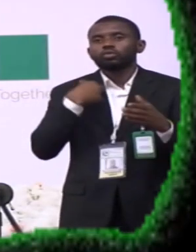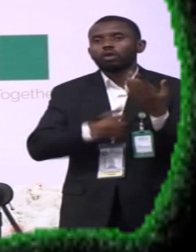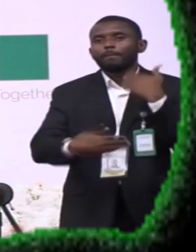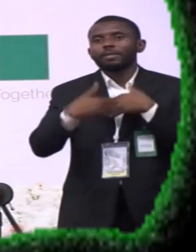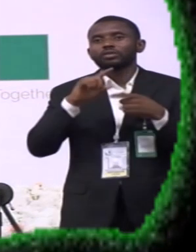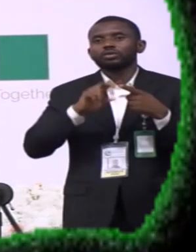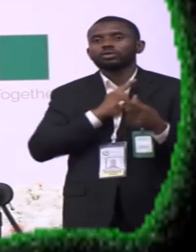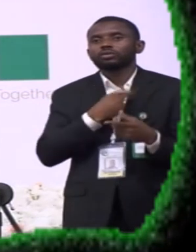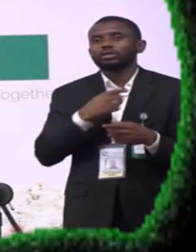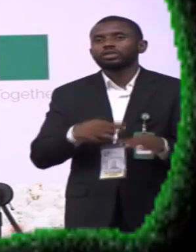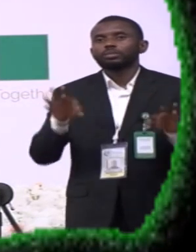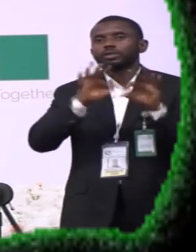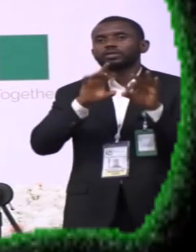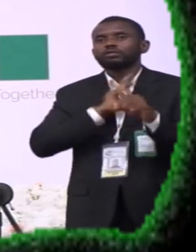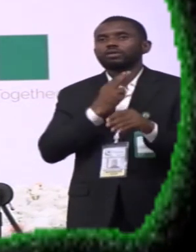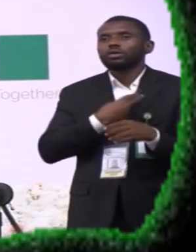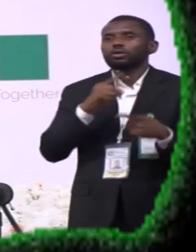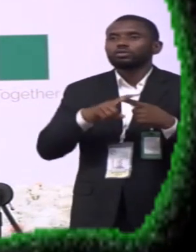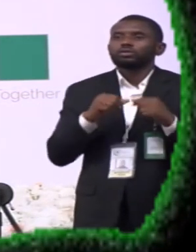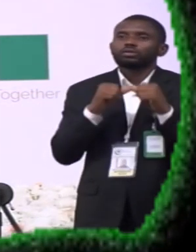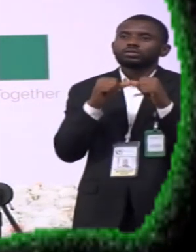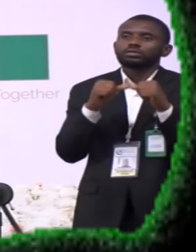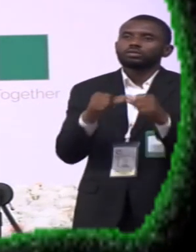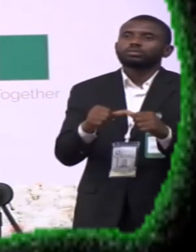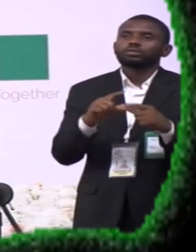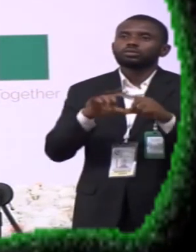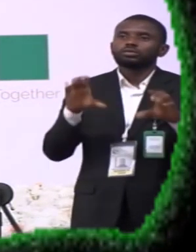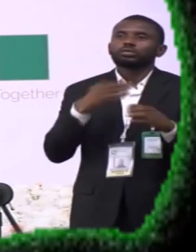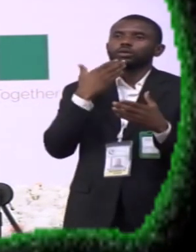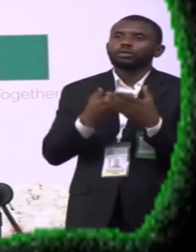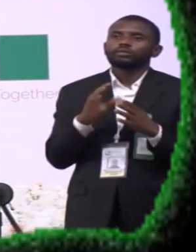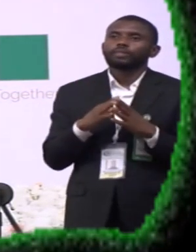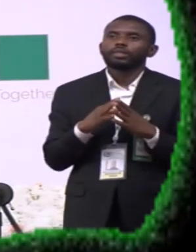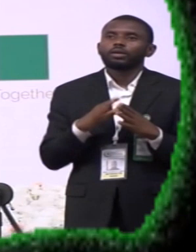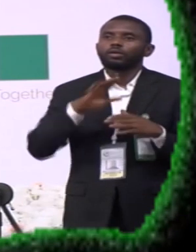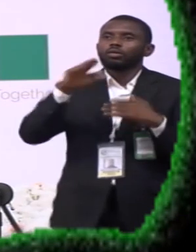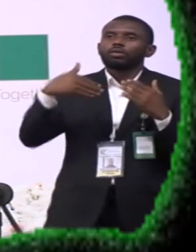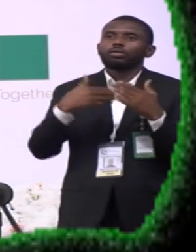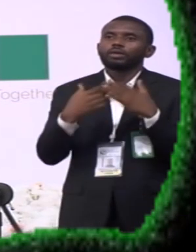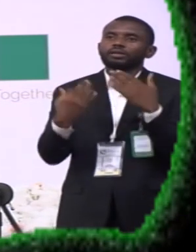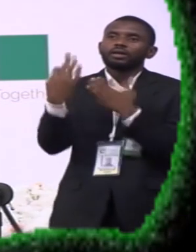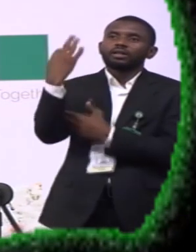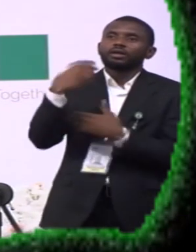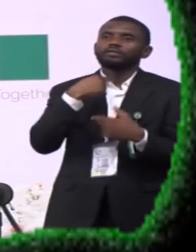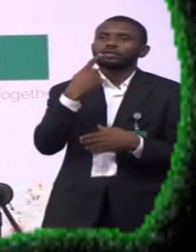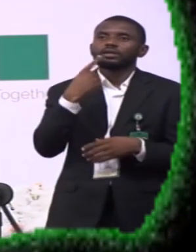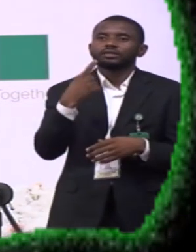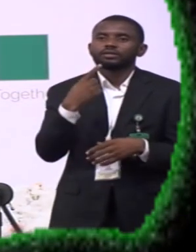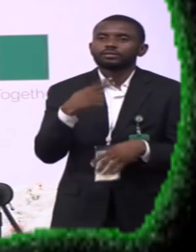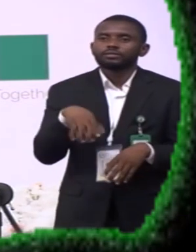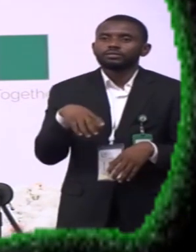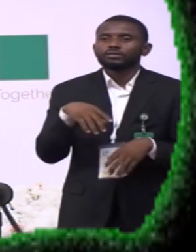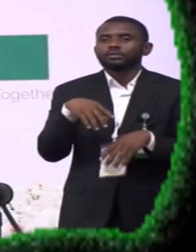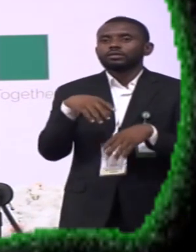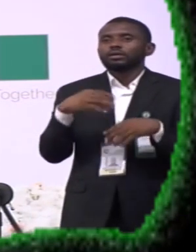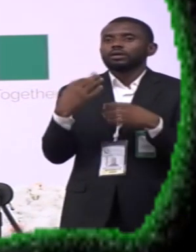is important for us to continue to do good. Almighty Allah said, and be patient, for surely